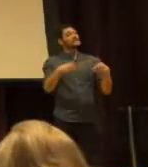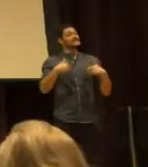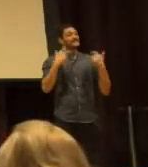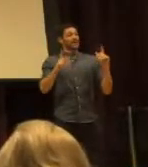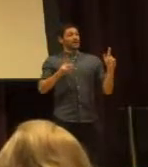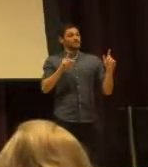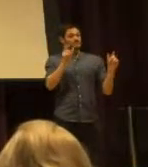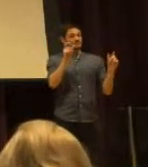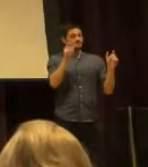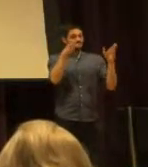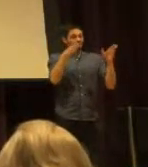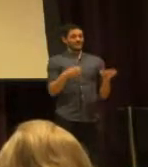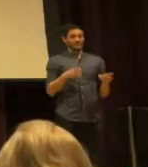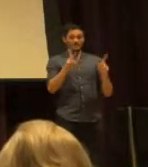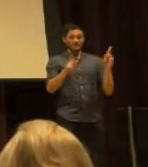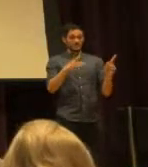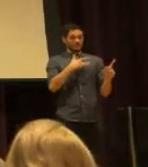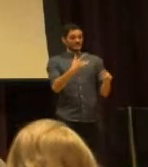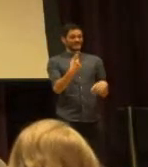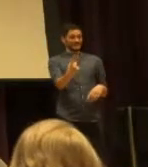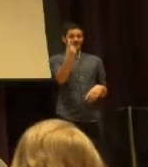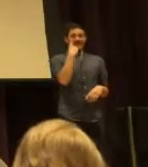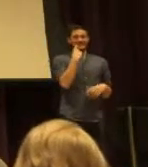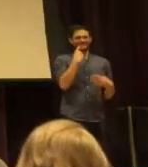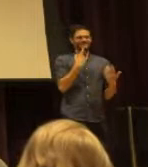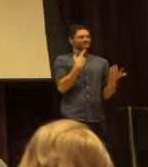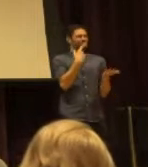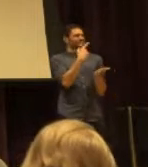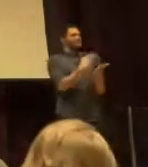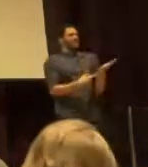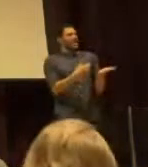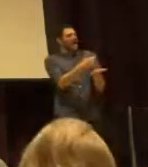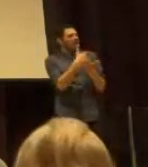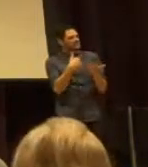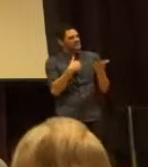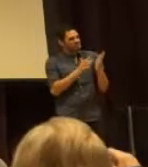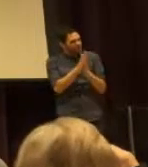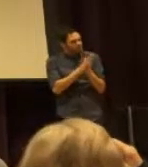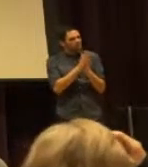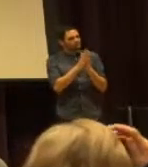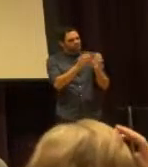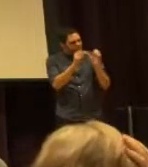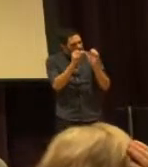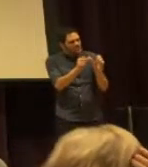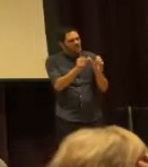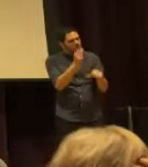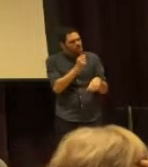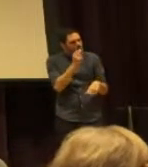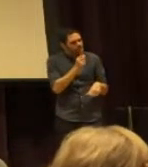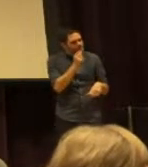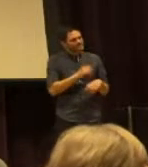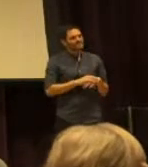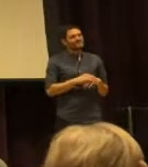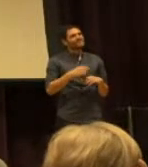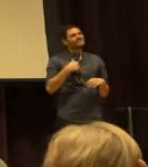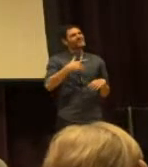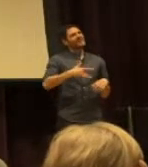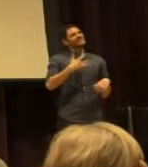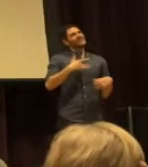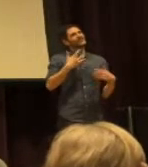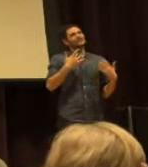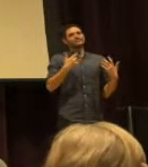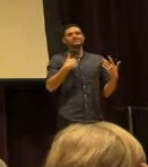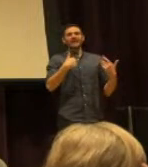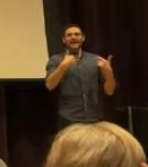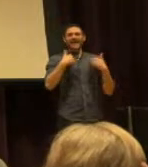asked, what sustains me, what gets me through? And I think it's an everlasting sense of hope that I don't